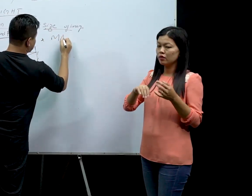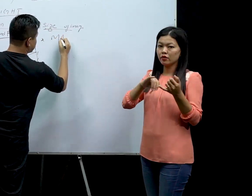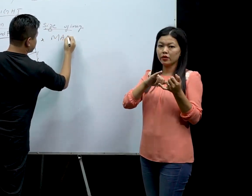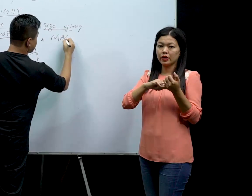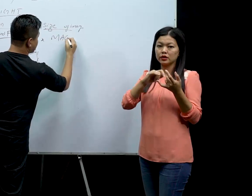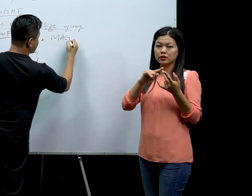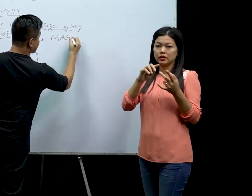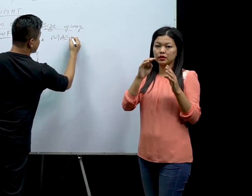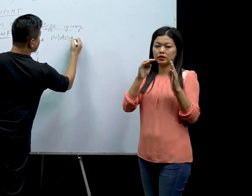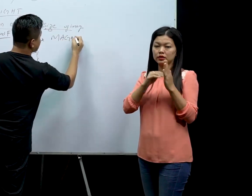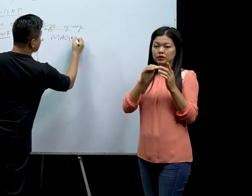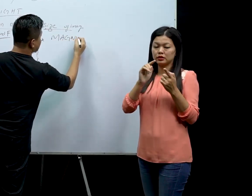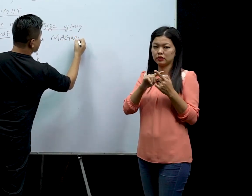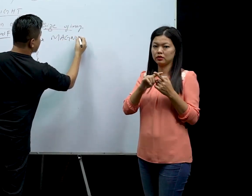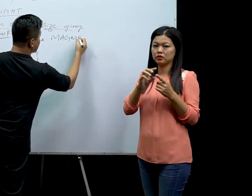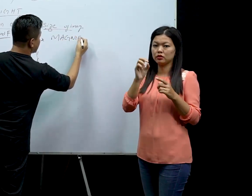magnified.